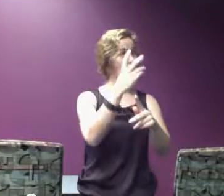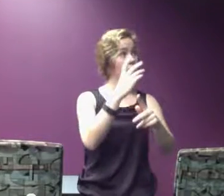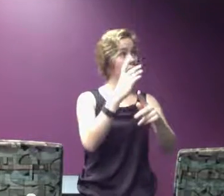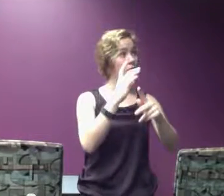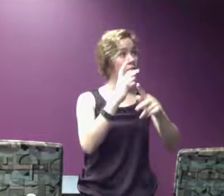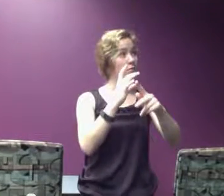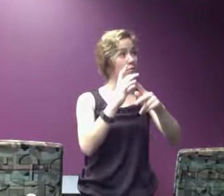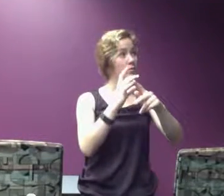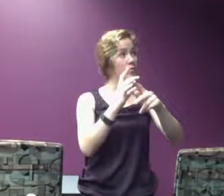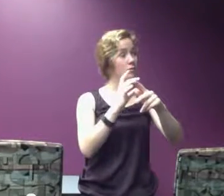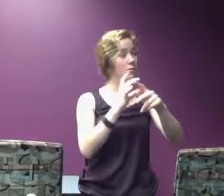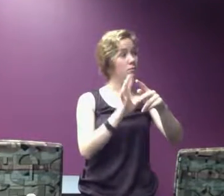2 times 3.